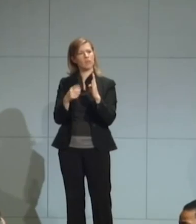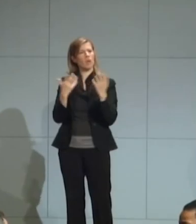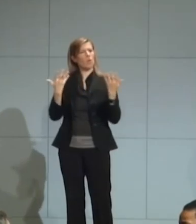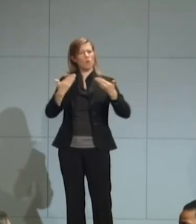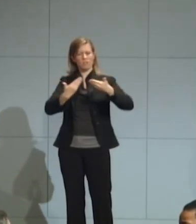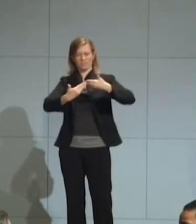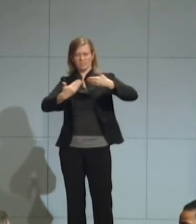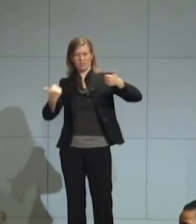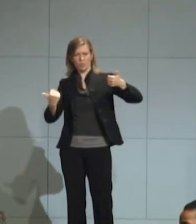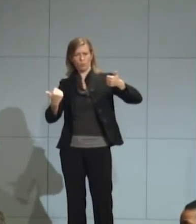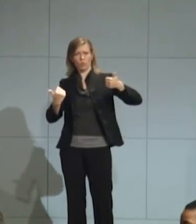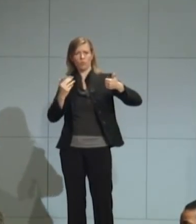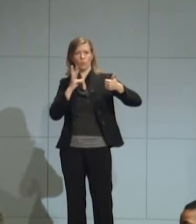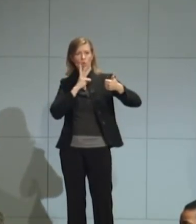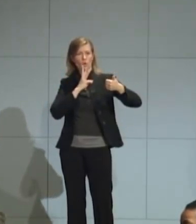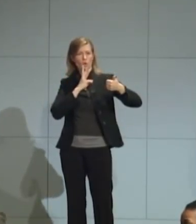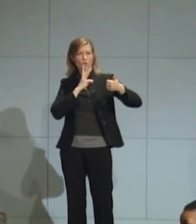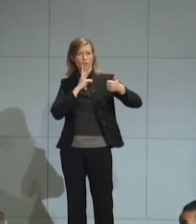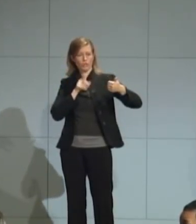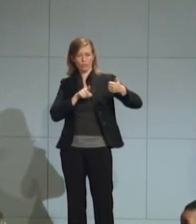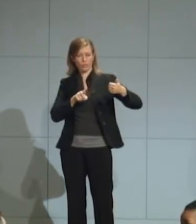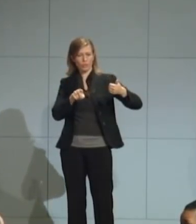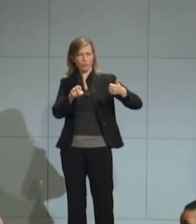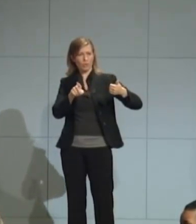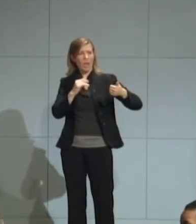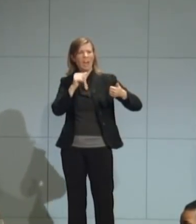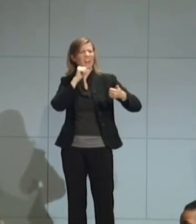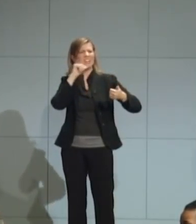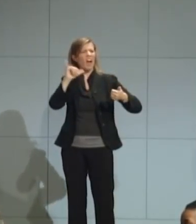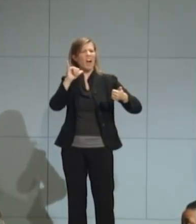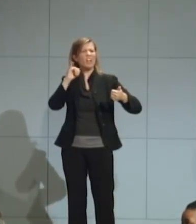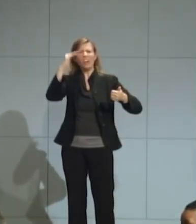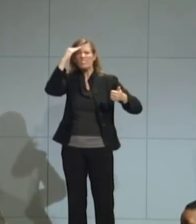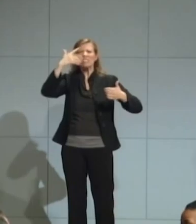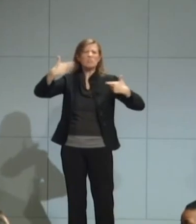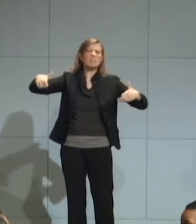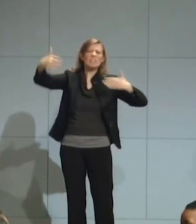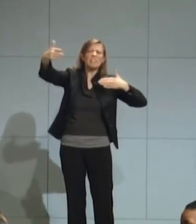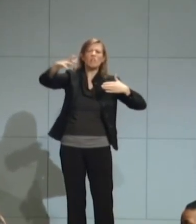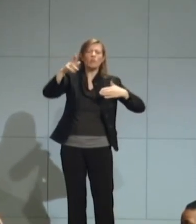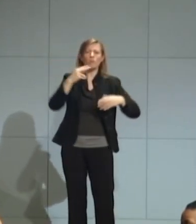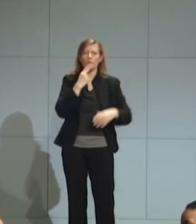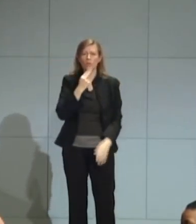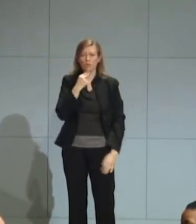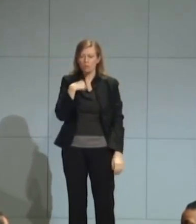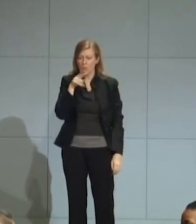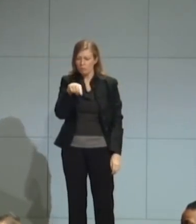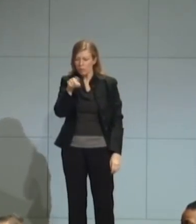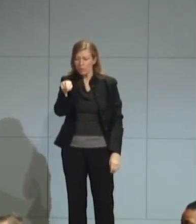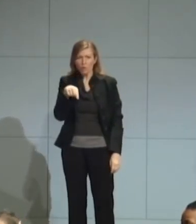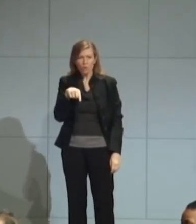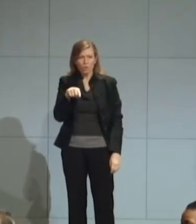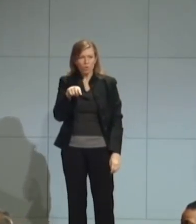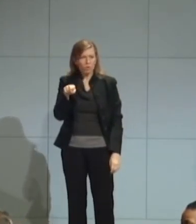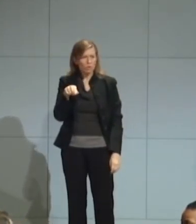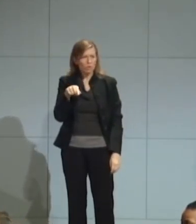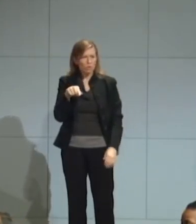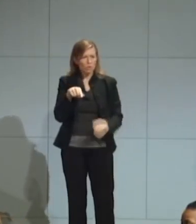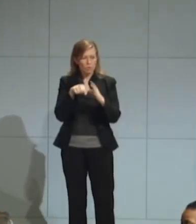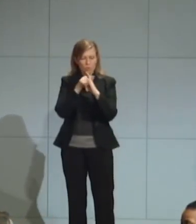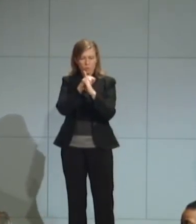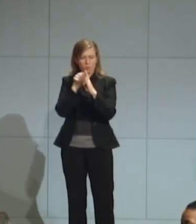And so today, the estimates are that there are about 50 million white Americans still